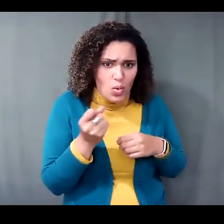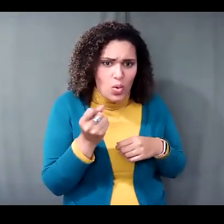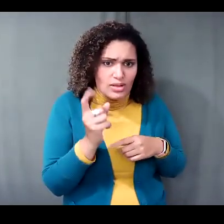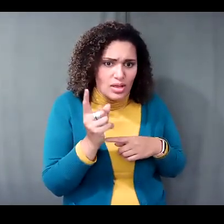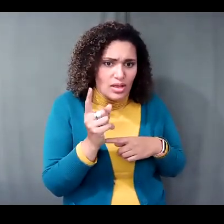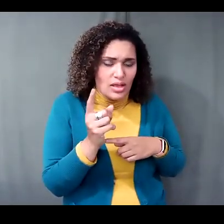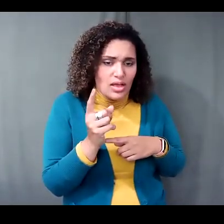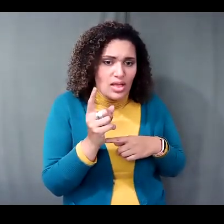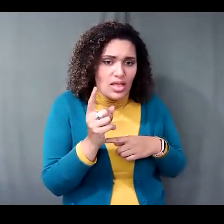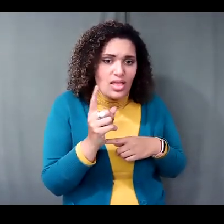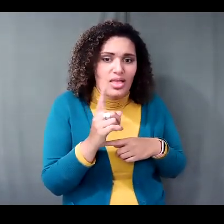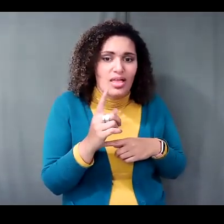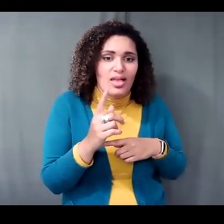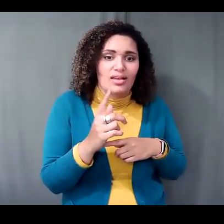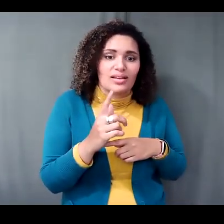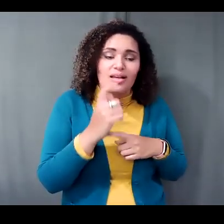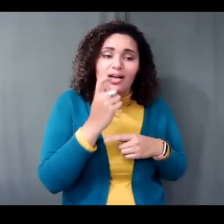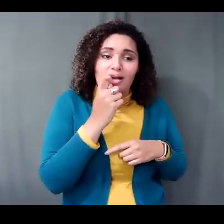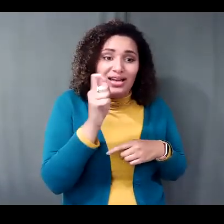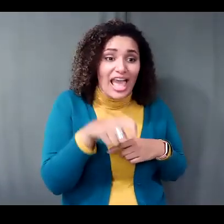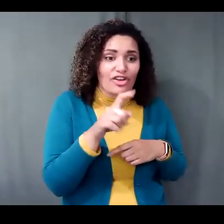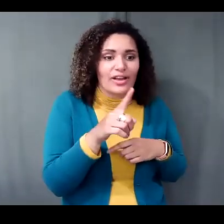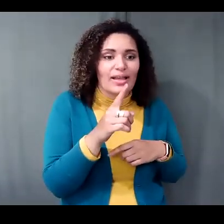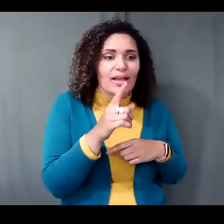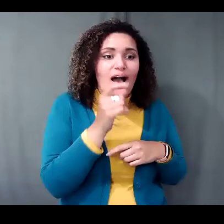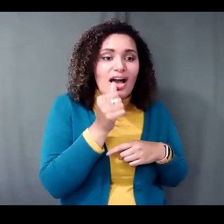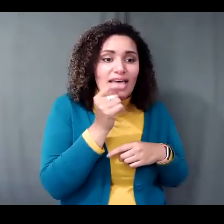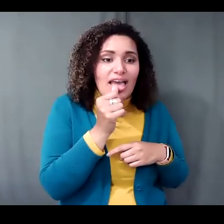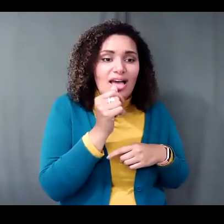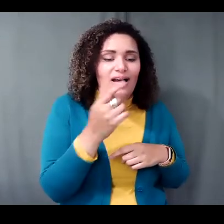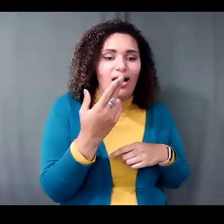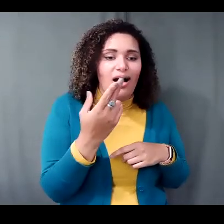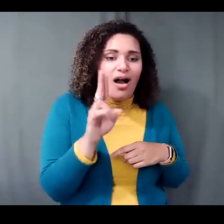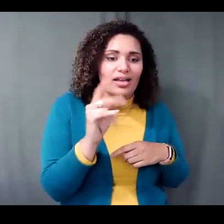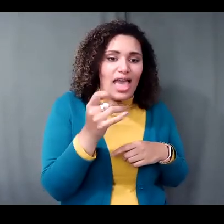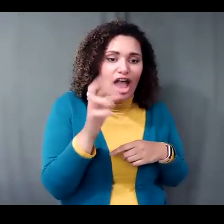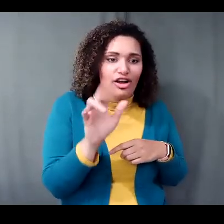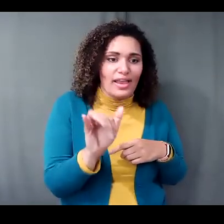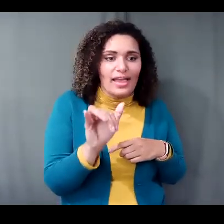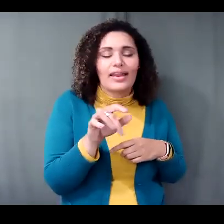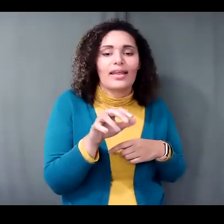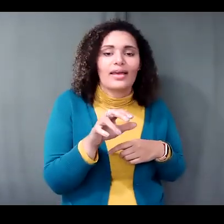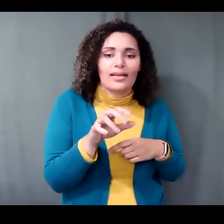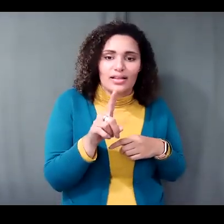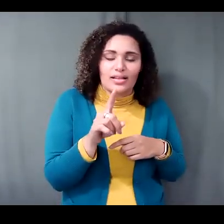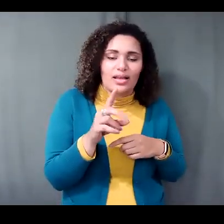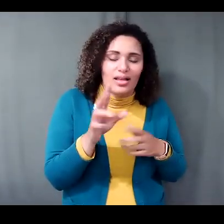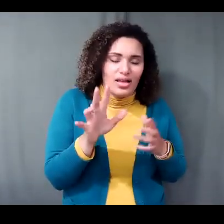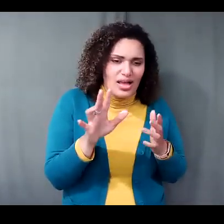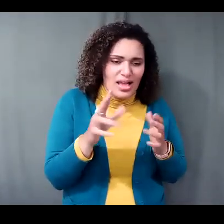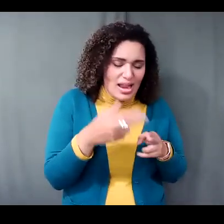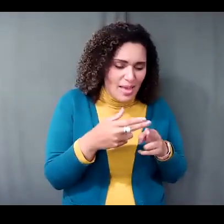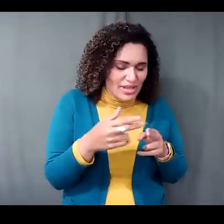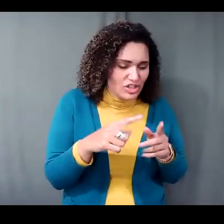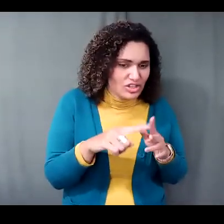will not sit as long. It will not age as gracefully, I guess. So for something like that, you may want to drink it within maybe a